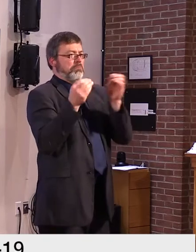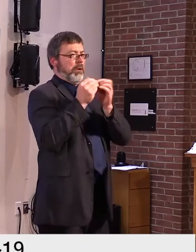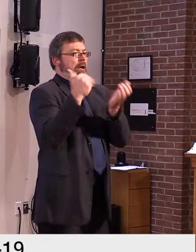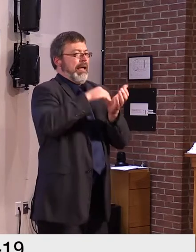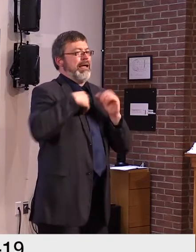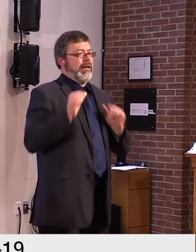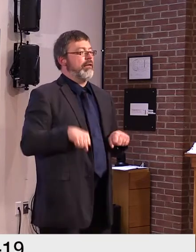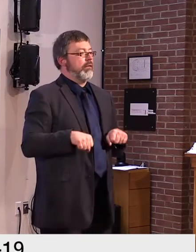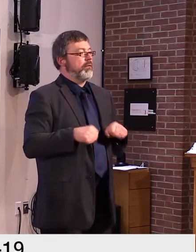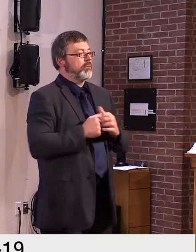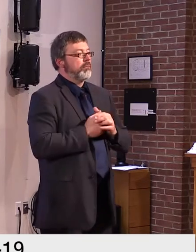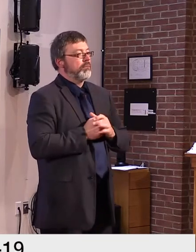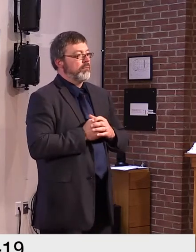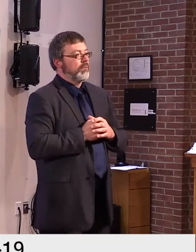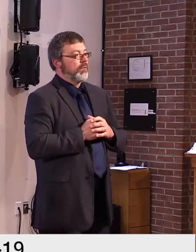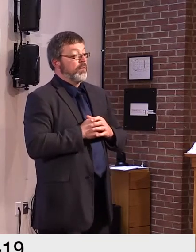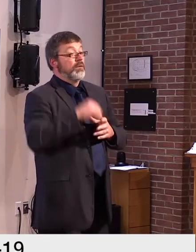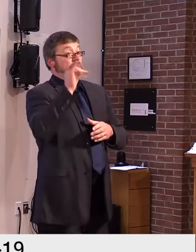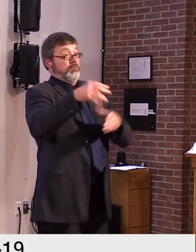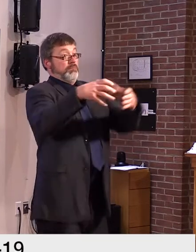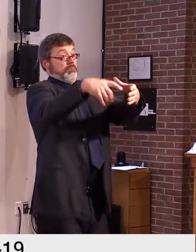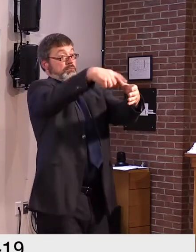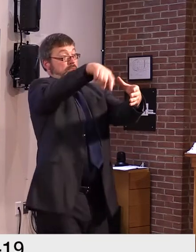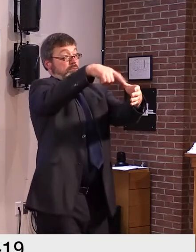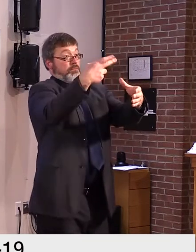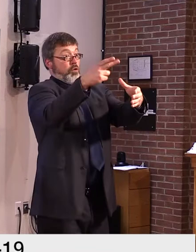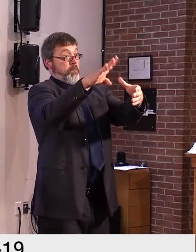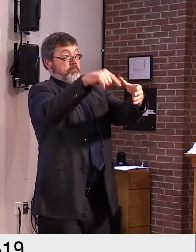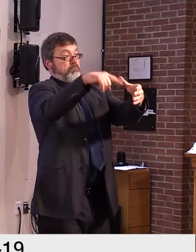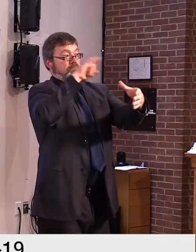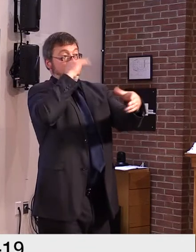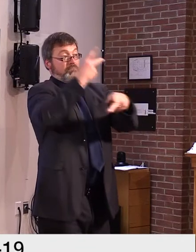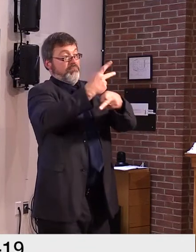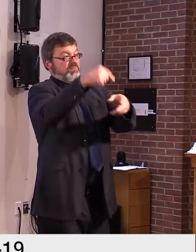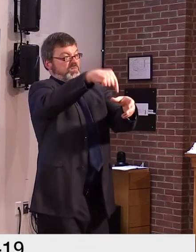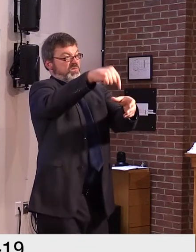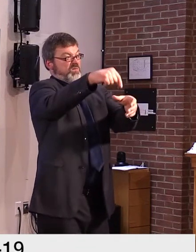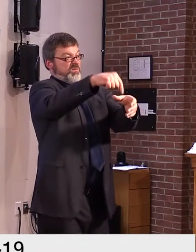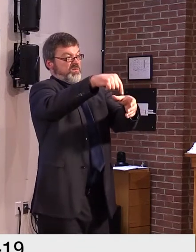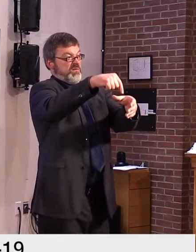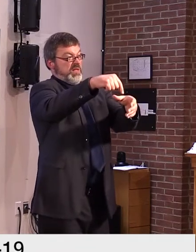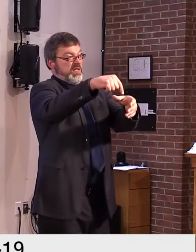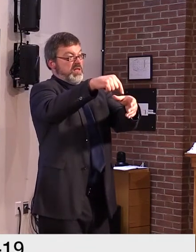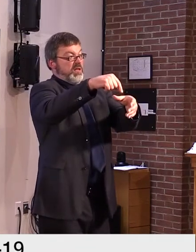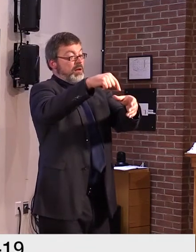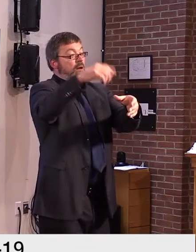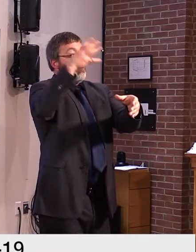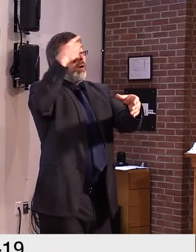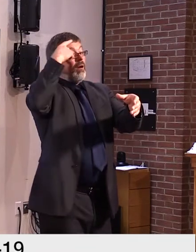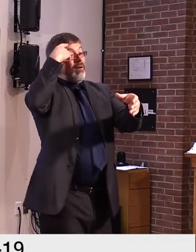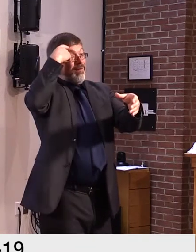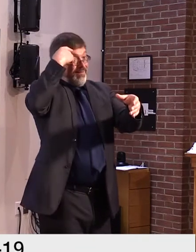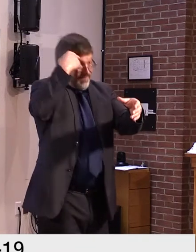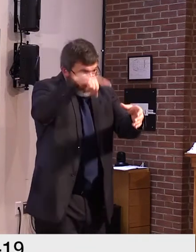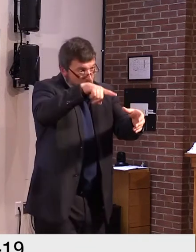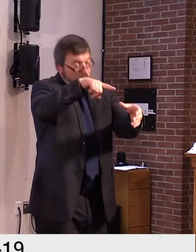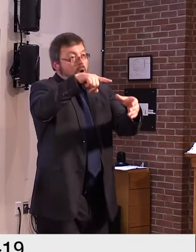initiative focuses, as you had mentioned, on remote learning days. When remote learning days,